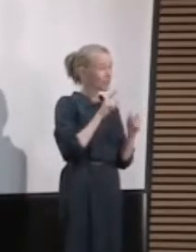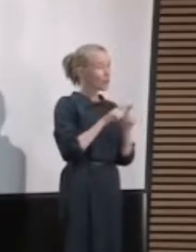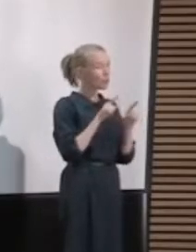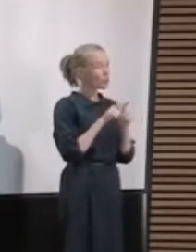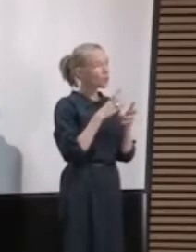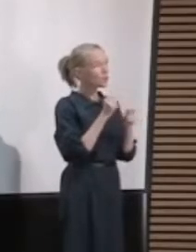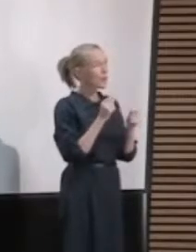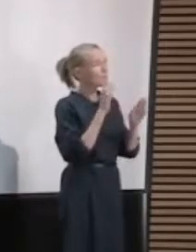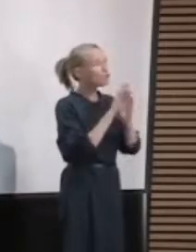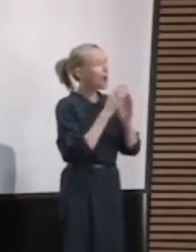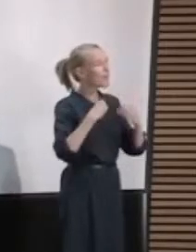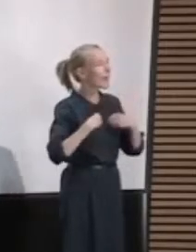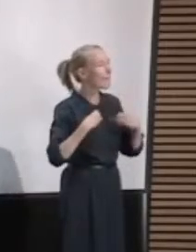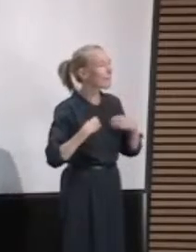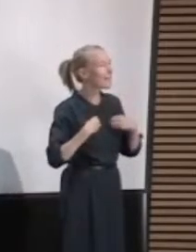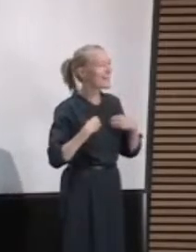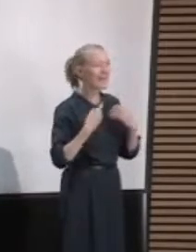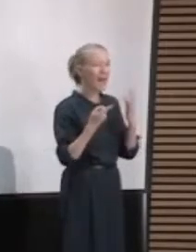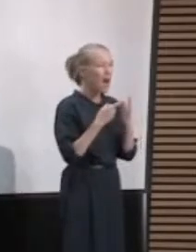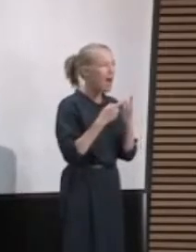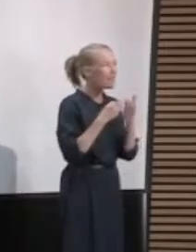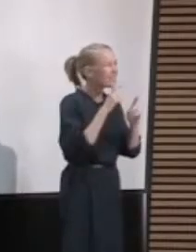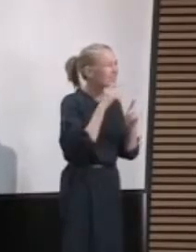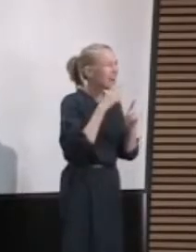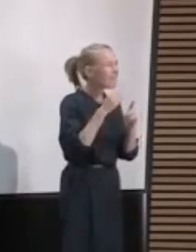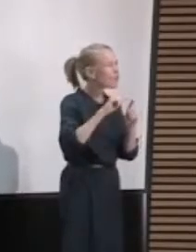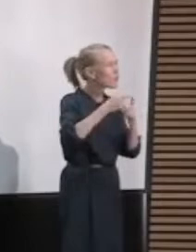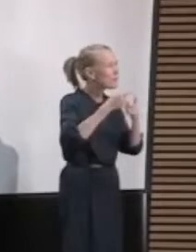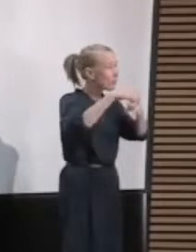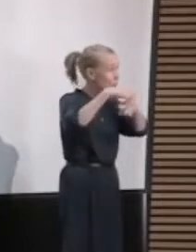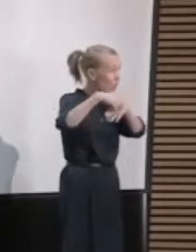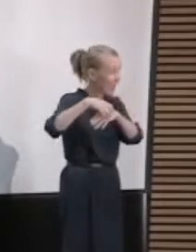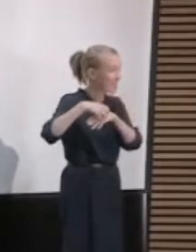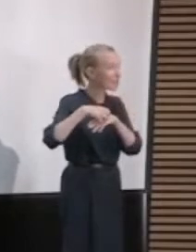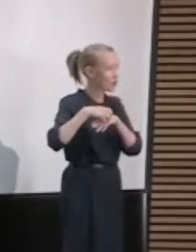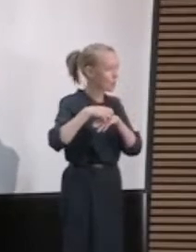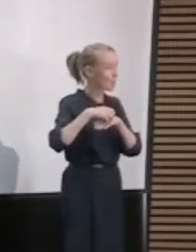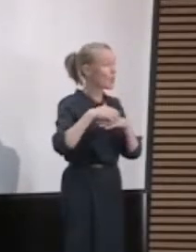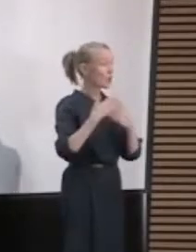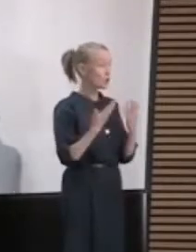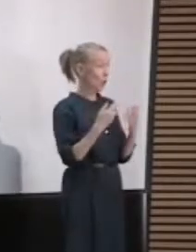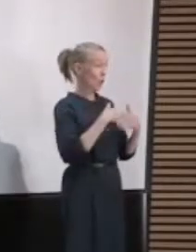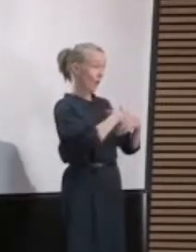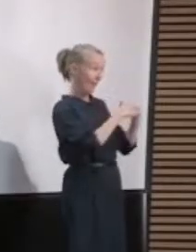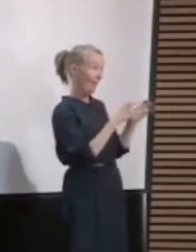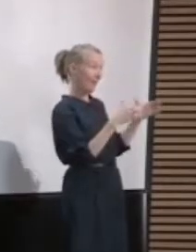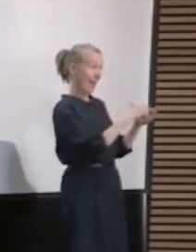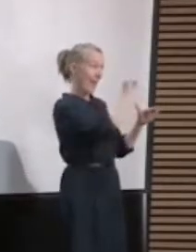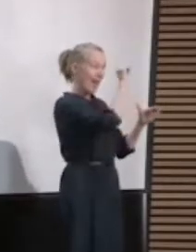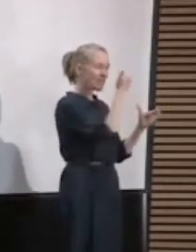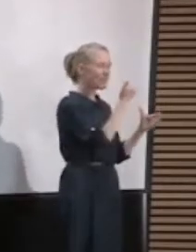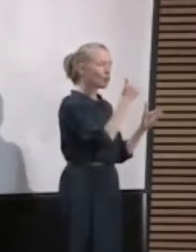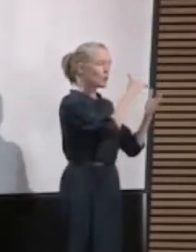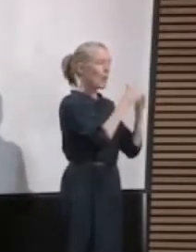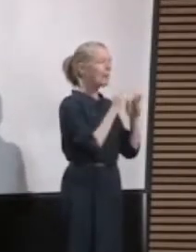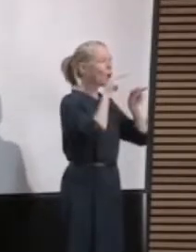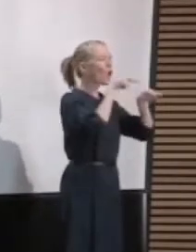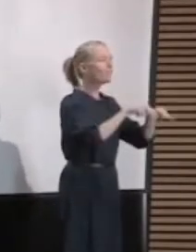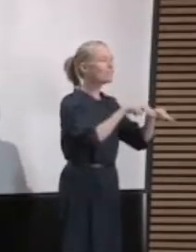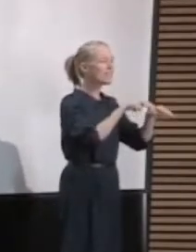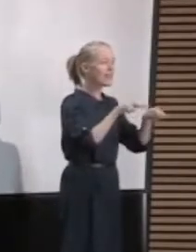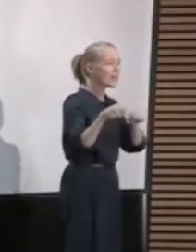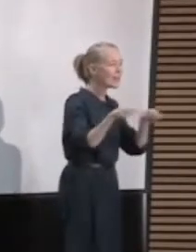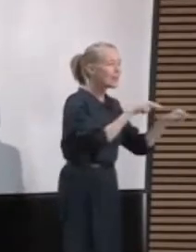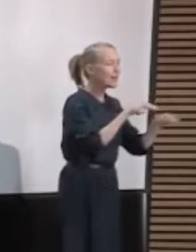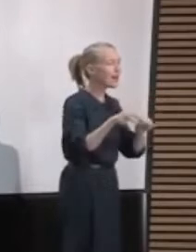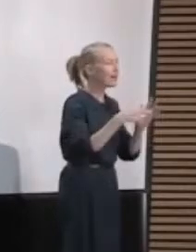workforces. So I actually welcome the help with helping us make sure we have a plan that is both aligning the health part of that, which